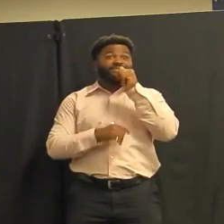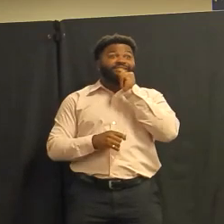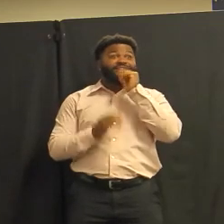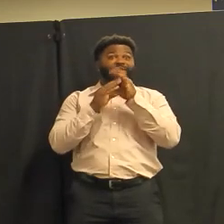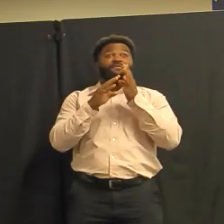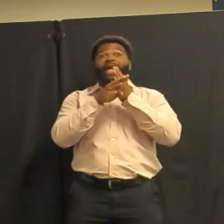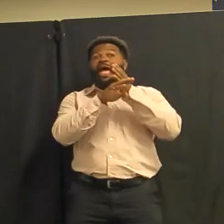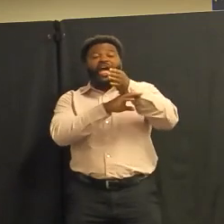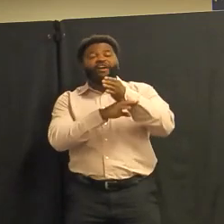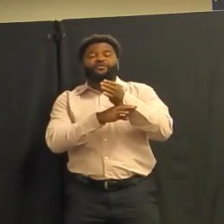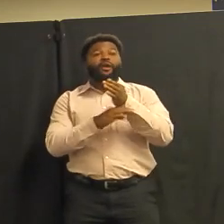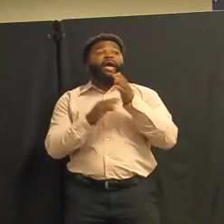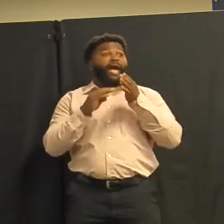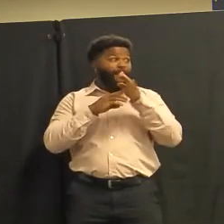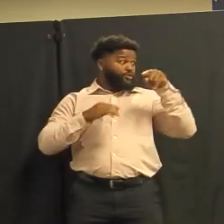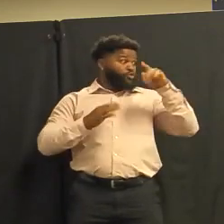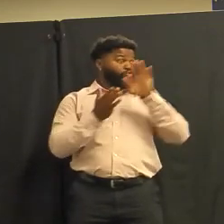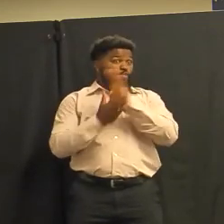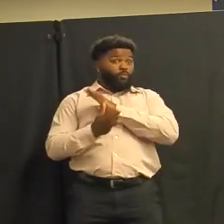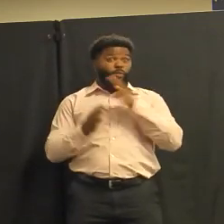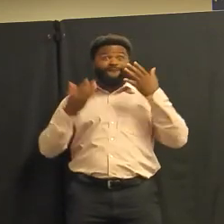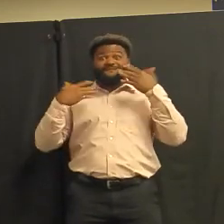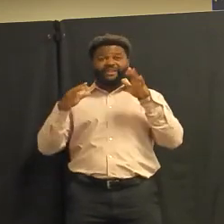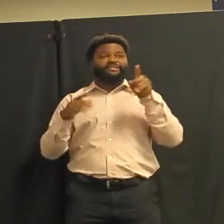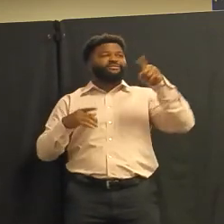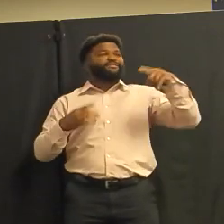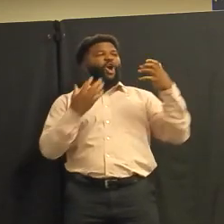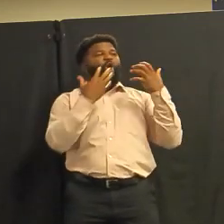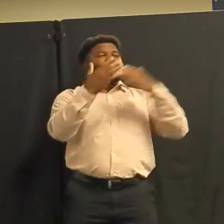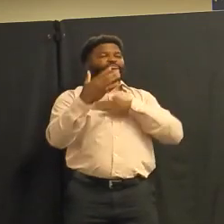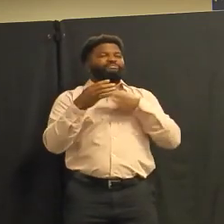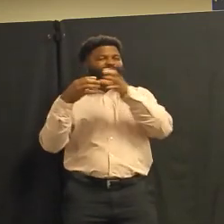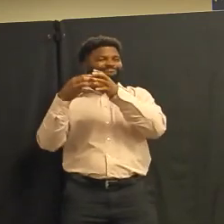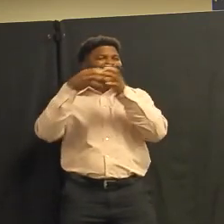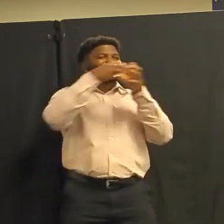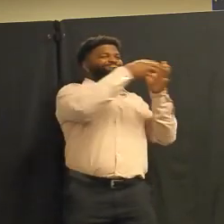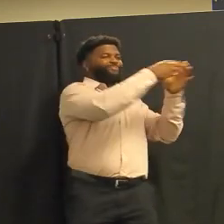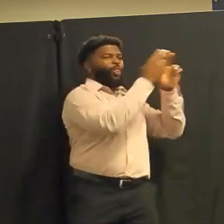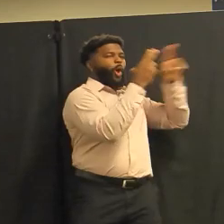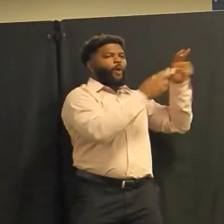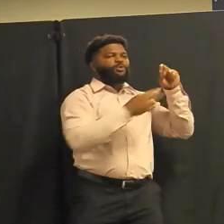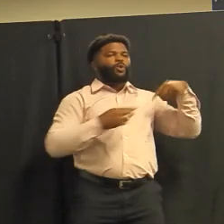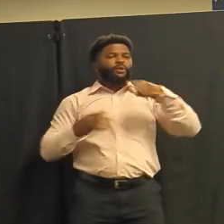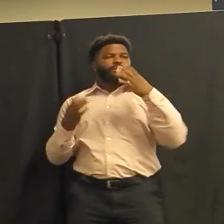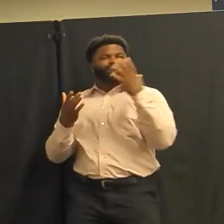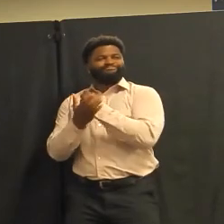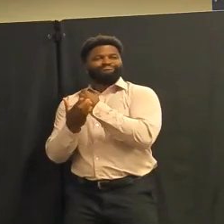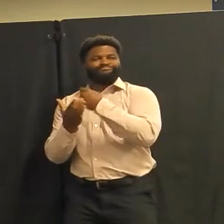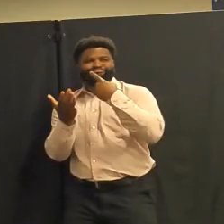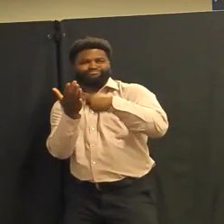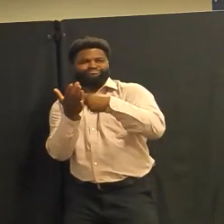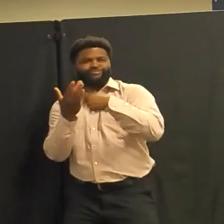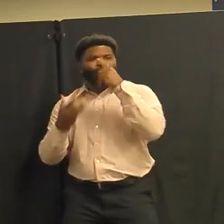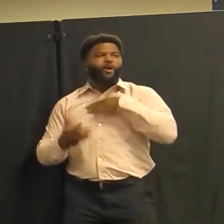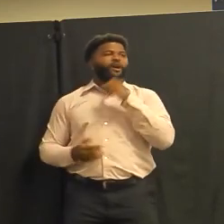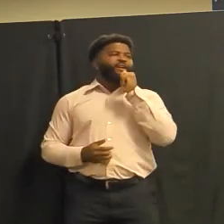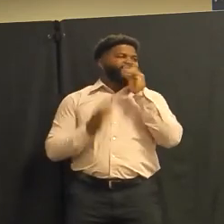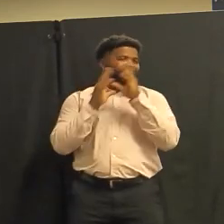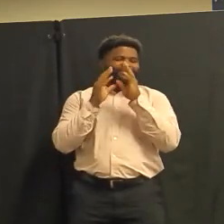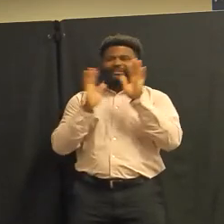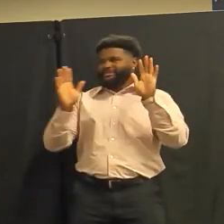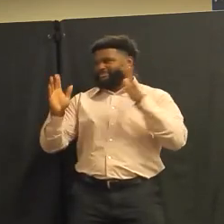are asking that you go ahead and move to the hallway immediately following the meeting so that we can have our executive session. We